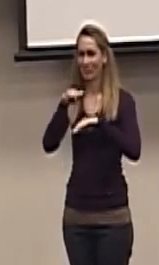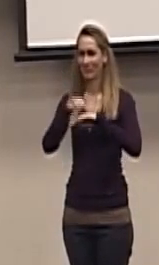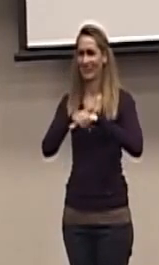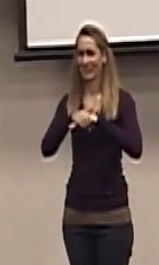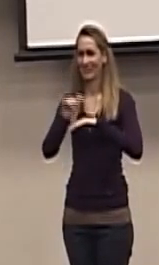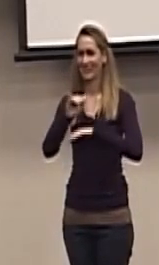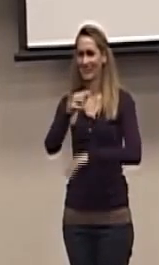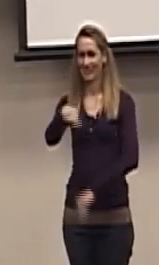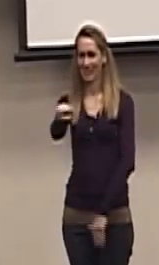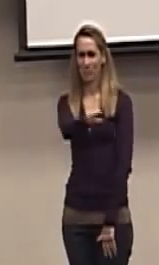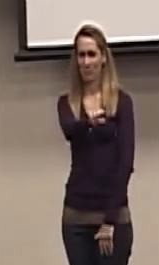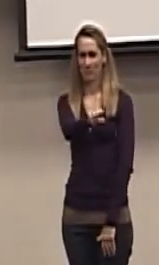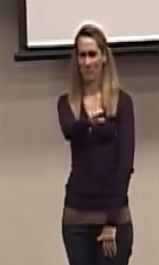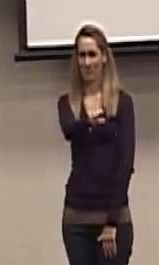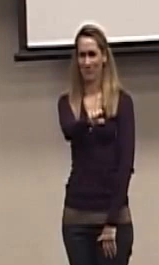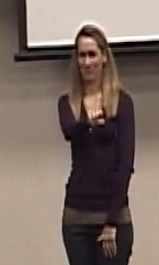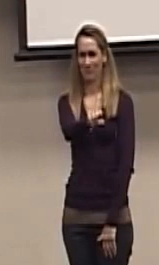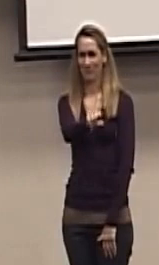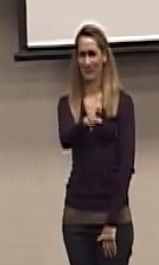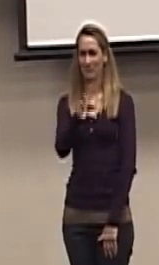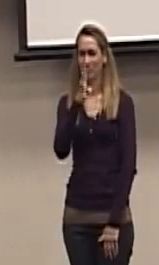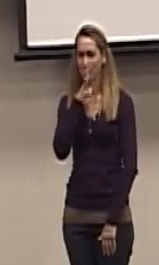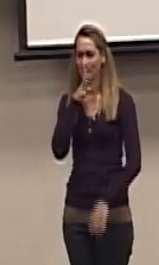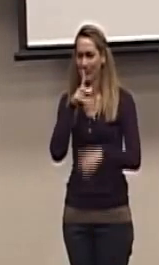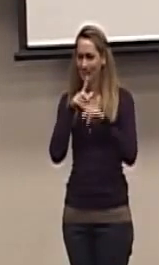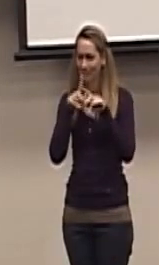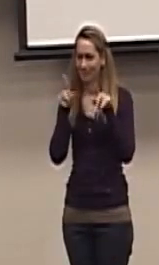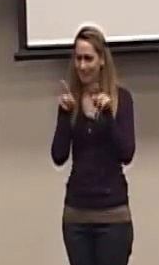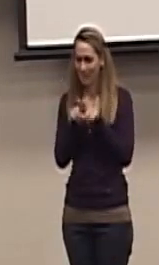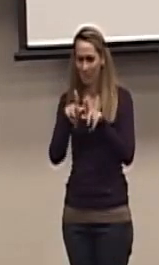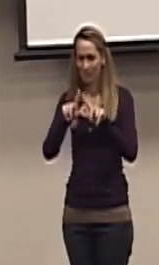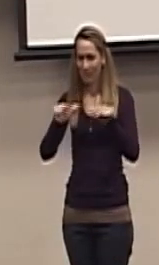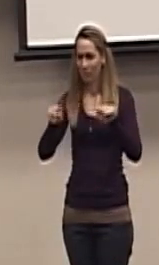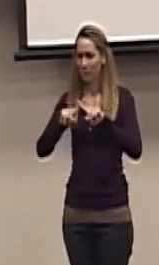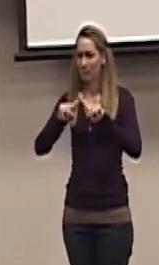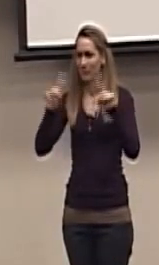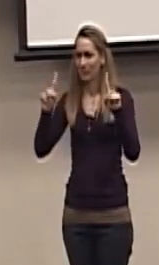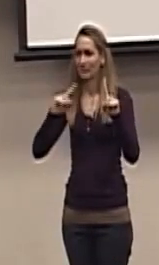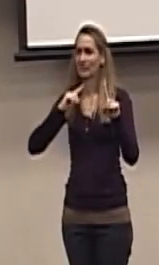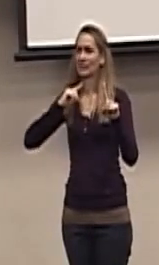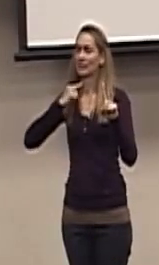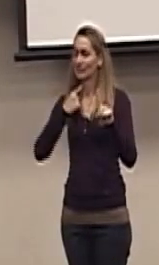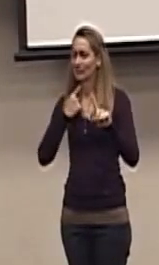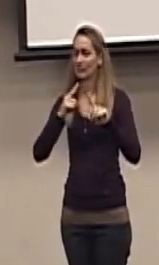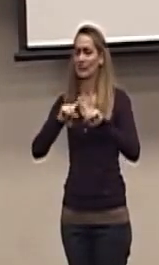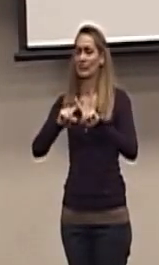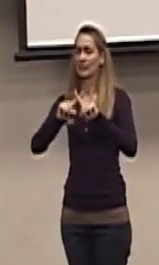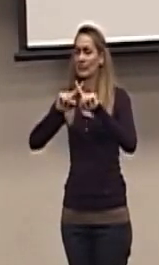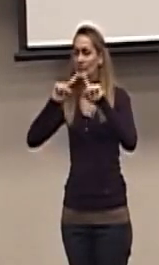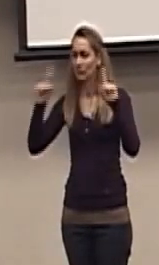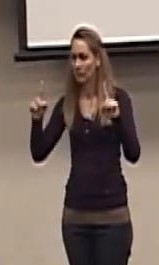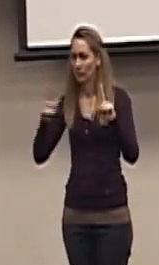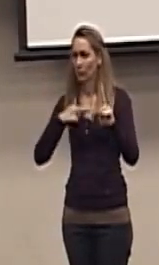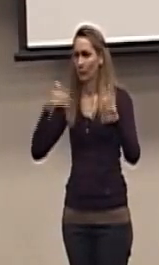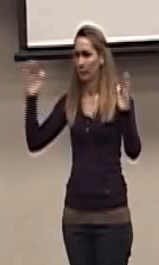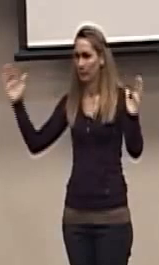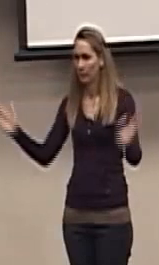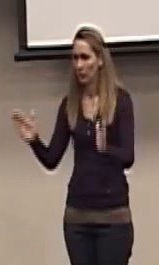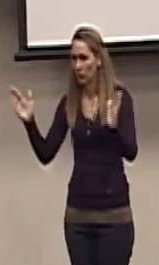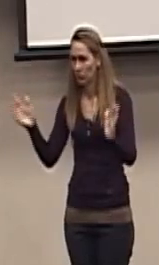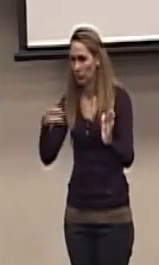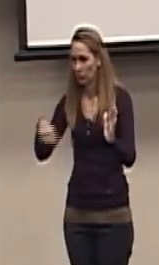And even though we are speaking the same language, our accents may be different. And so I want to encourage you to